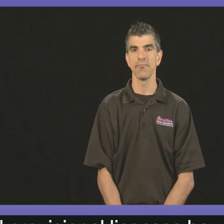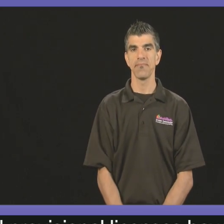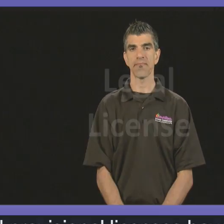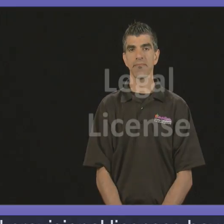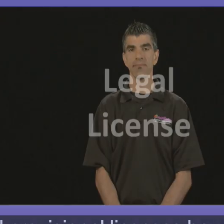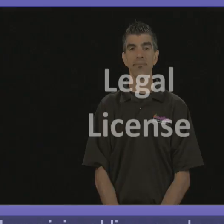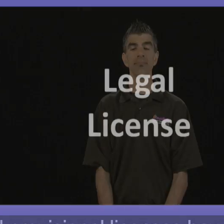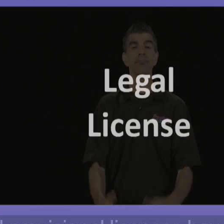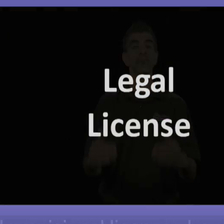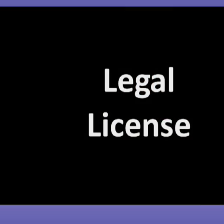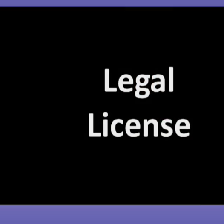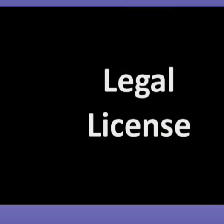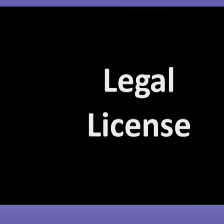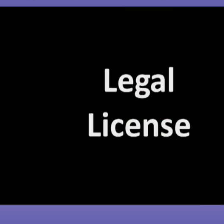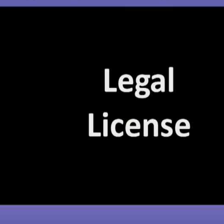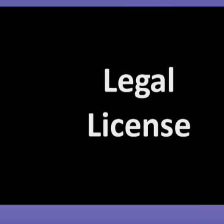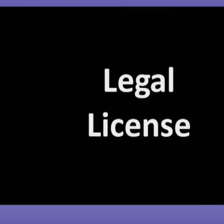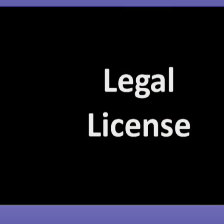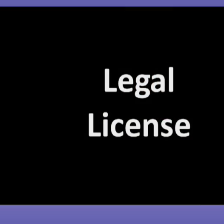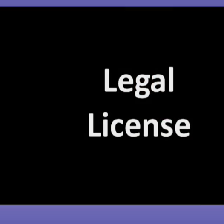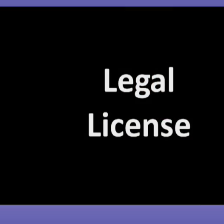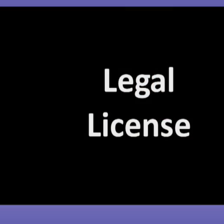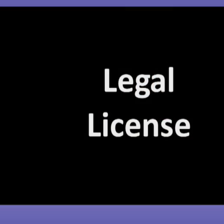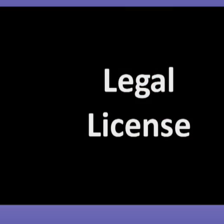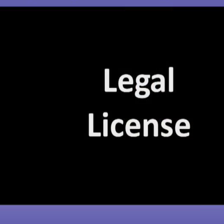described later.